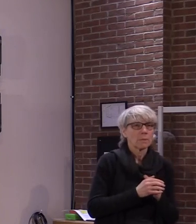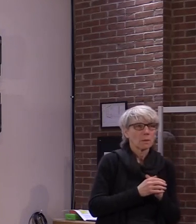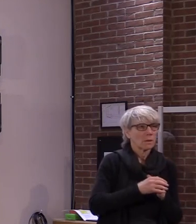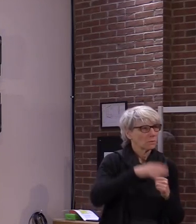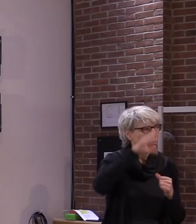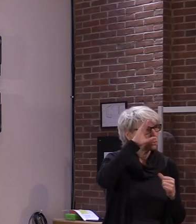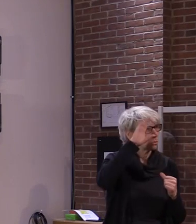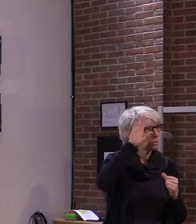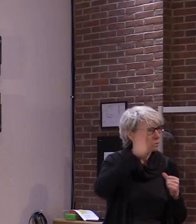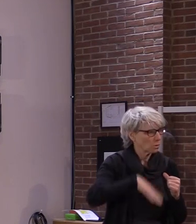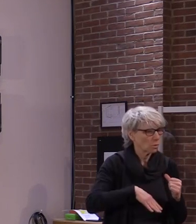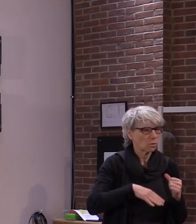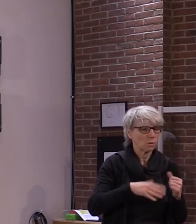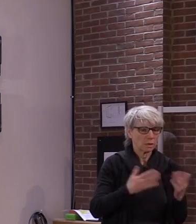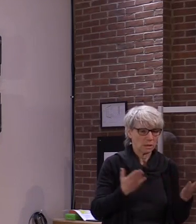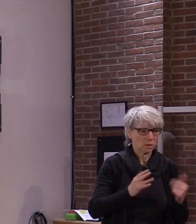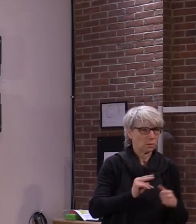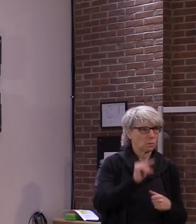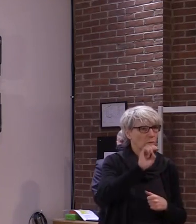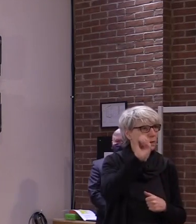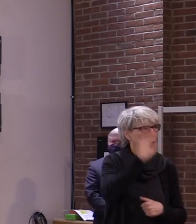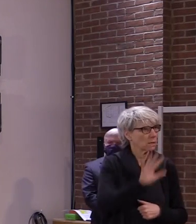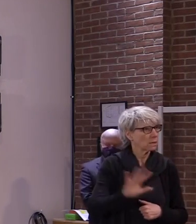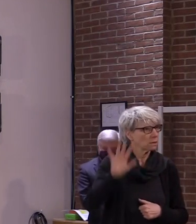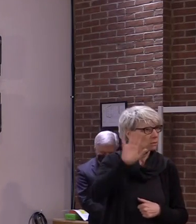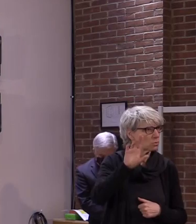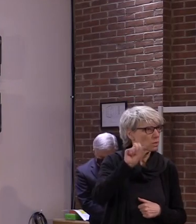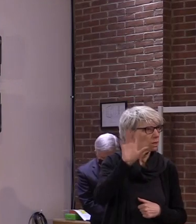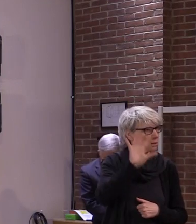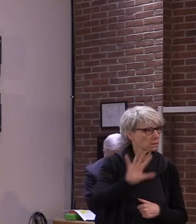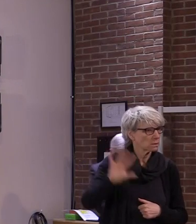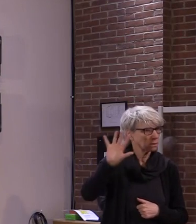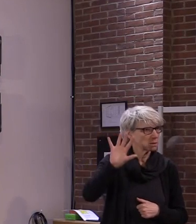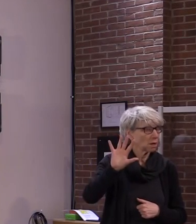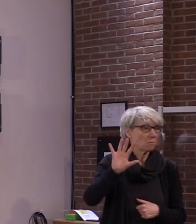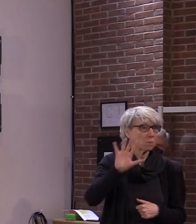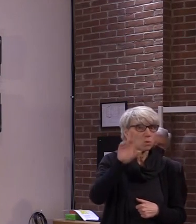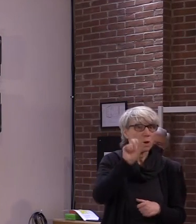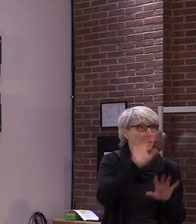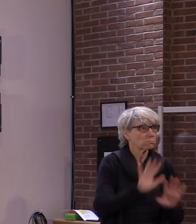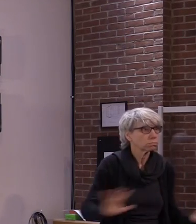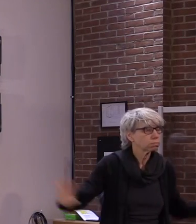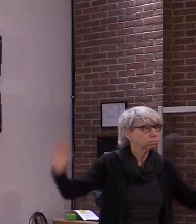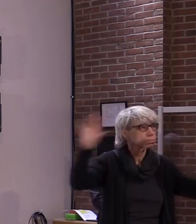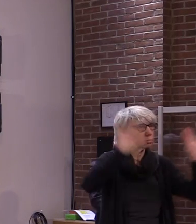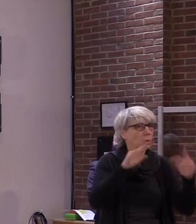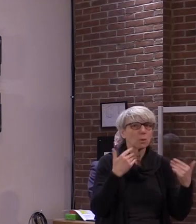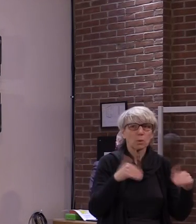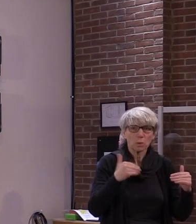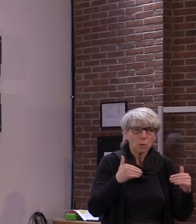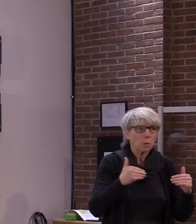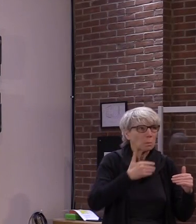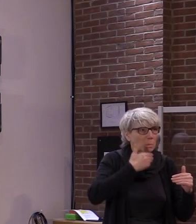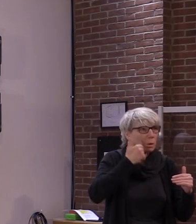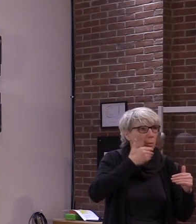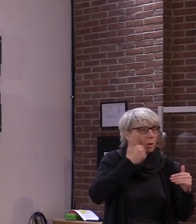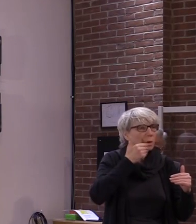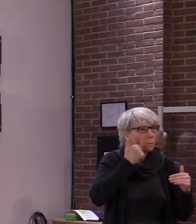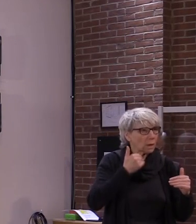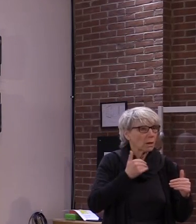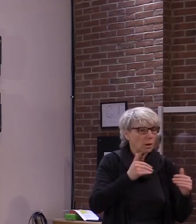see regionally and nationwide significant improvements in case numbers, as well as, of course, in